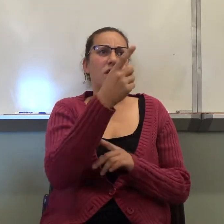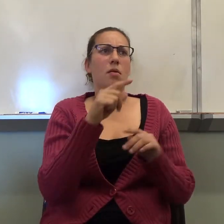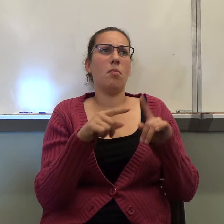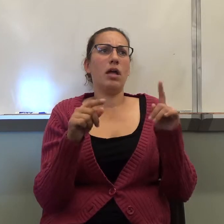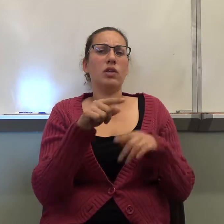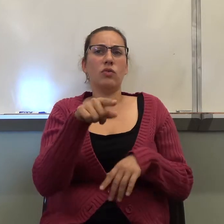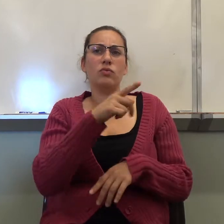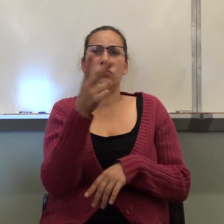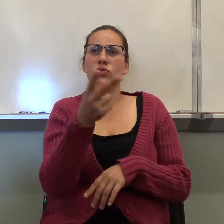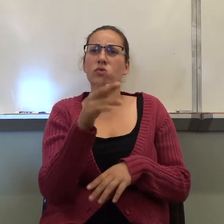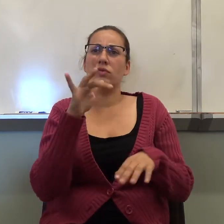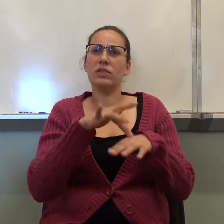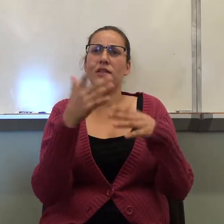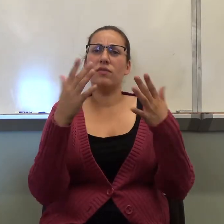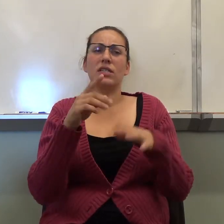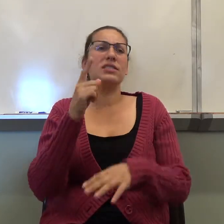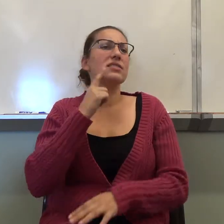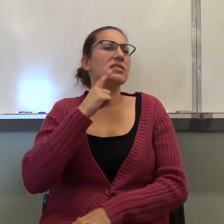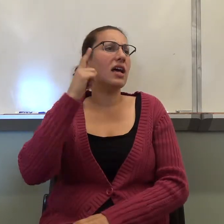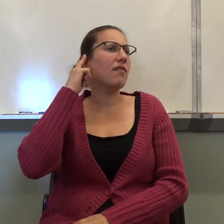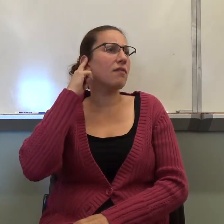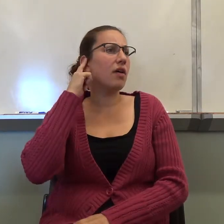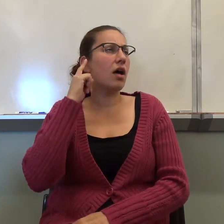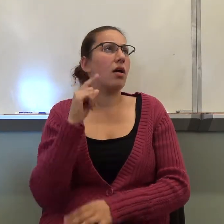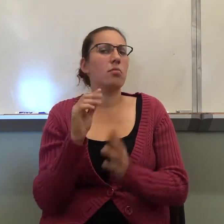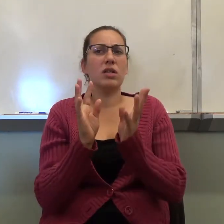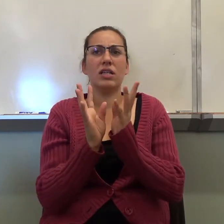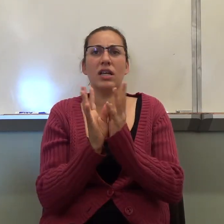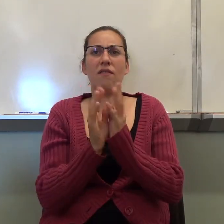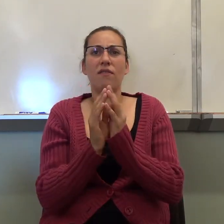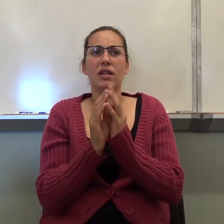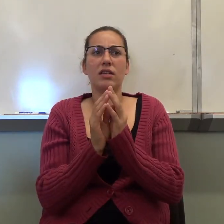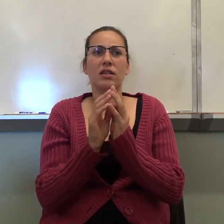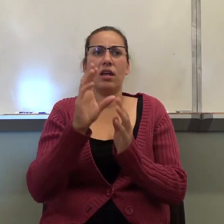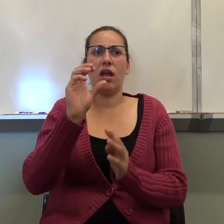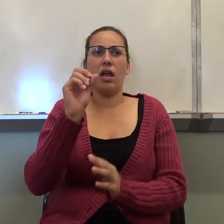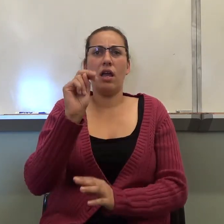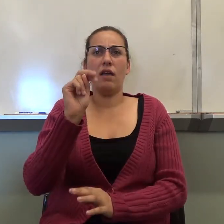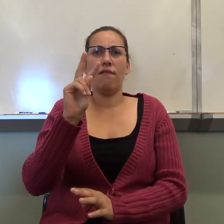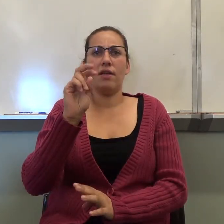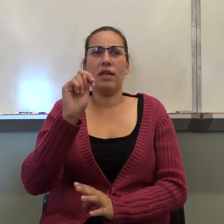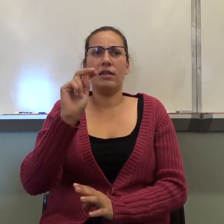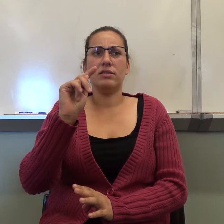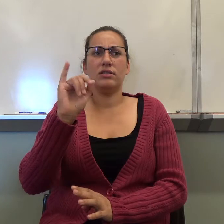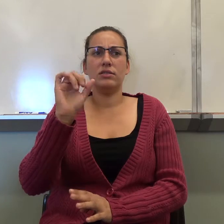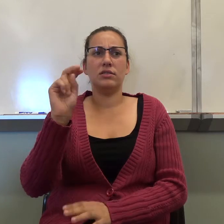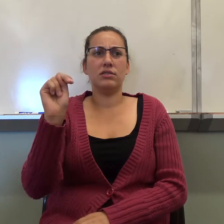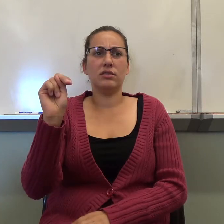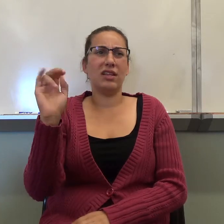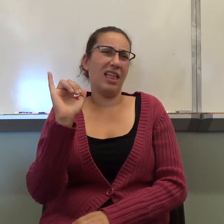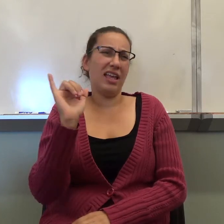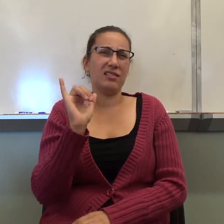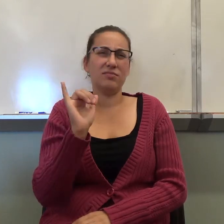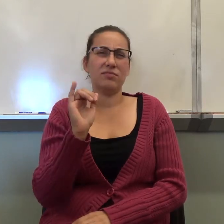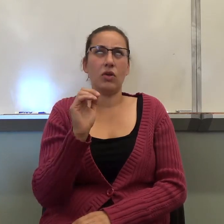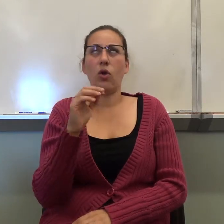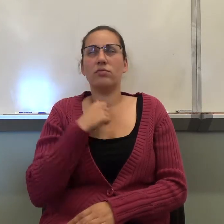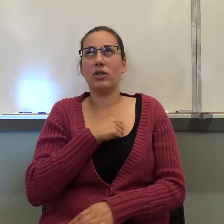backwards. I erased it, but it was like this. A times the sum of B plus C is